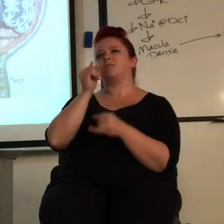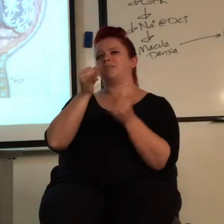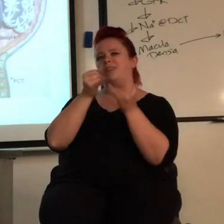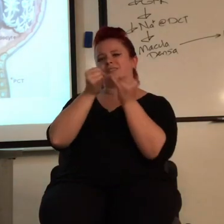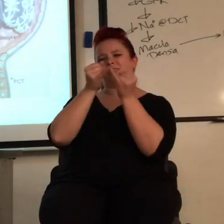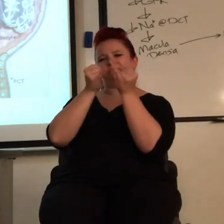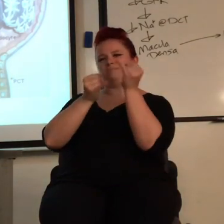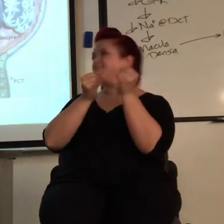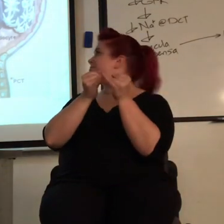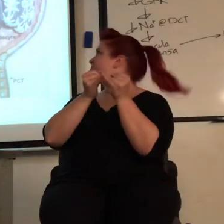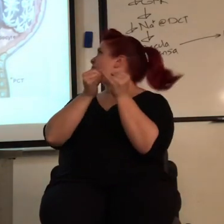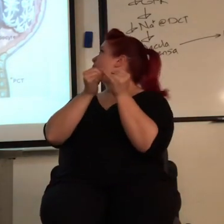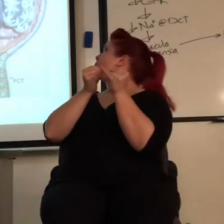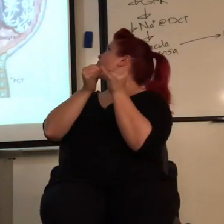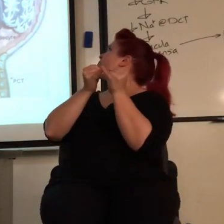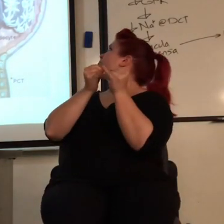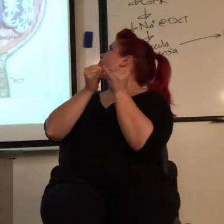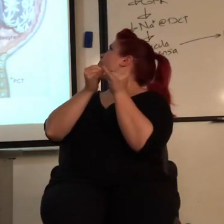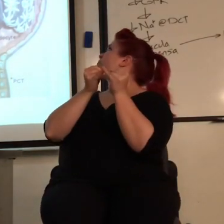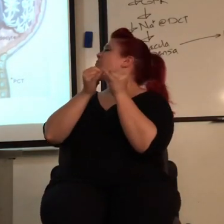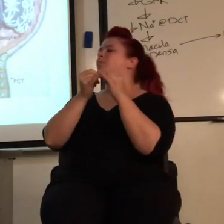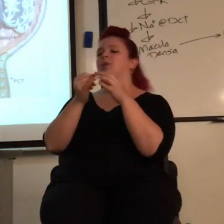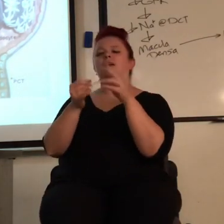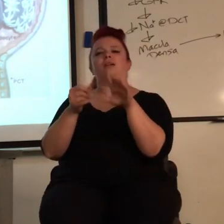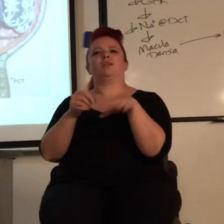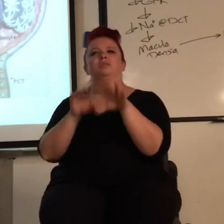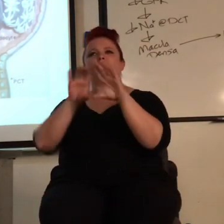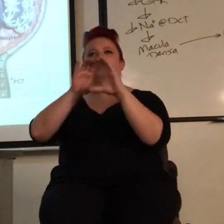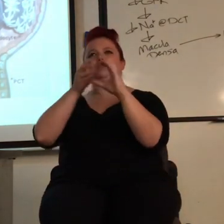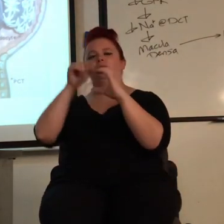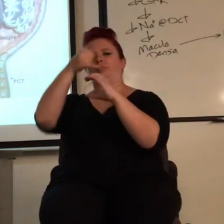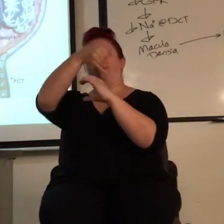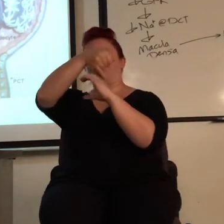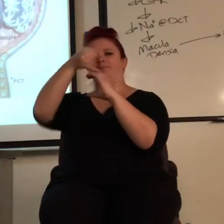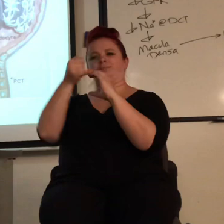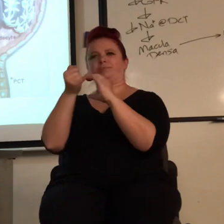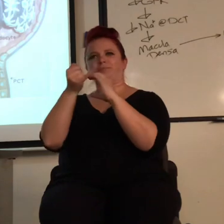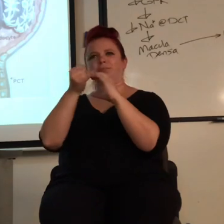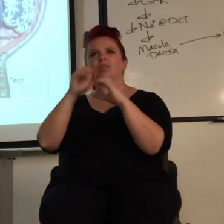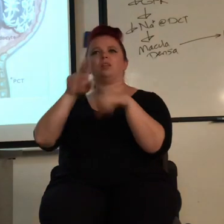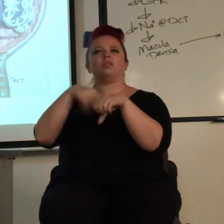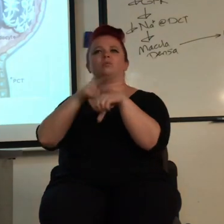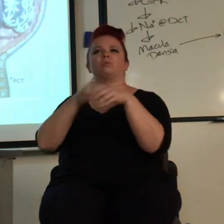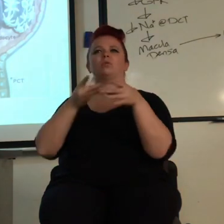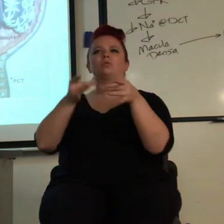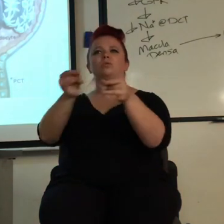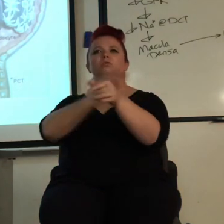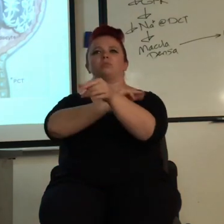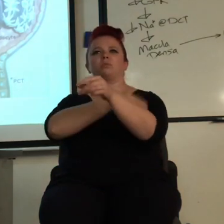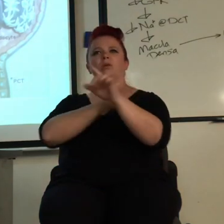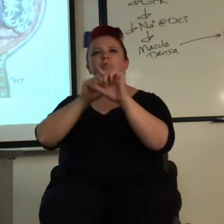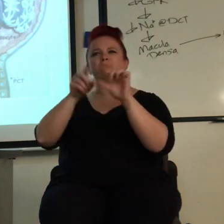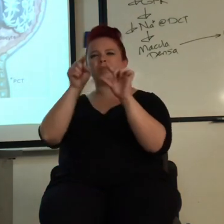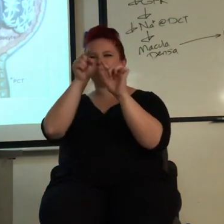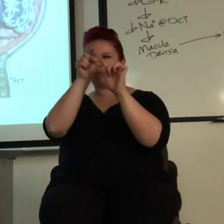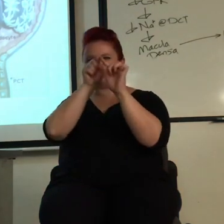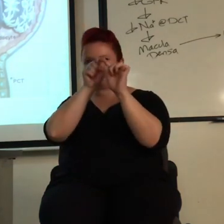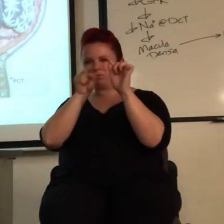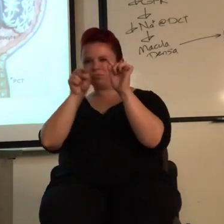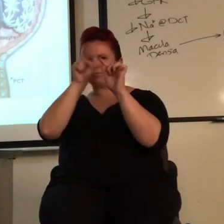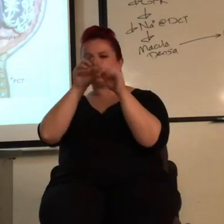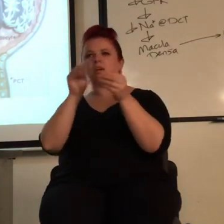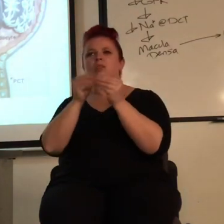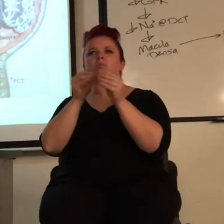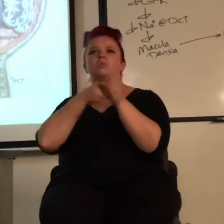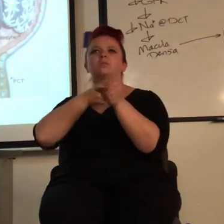spindle-shaped cell? That's a regular smooth muscle cell. But you see like the hexagons? Those are the specialized granular